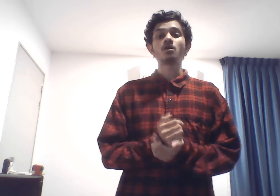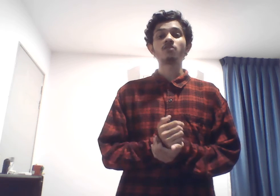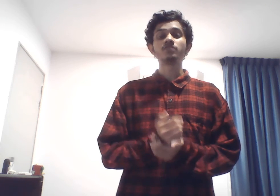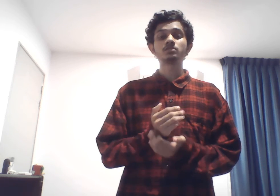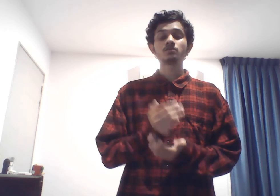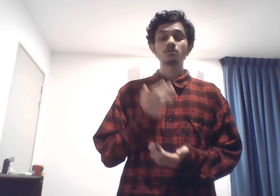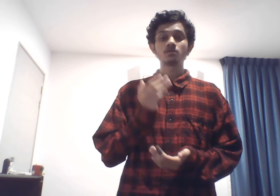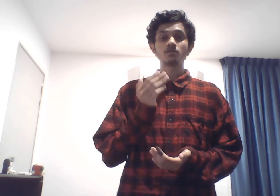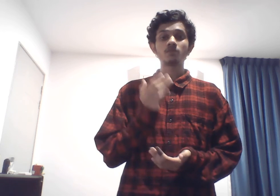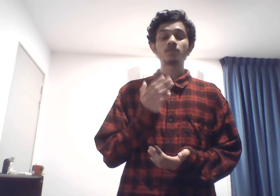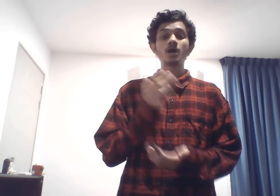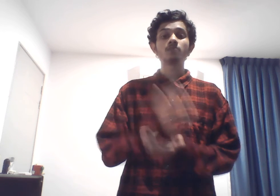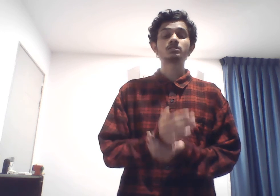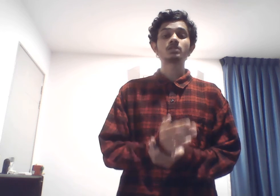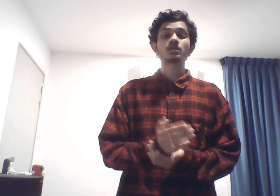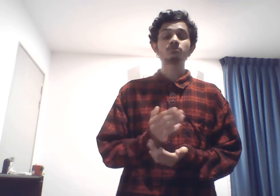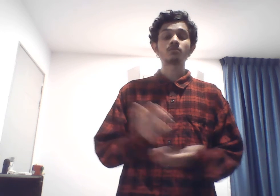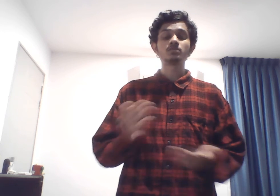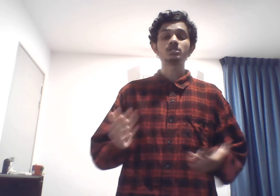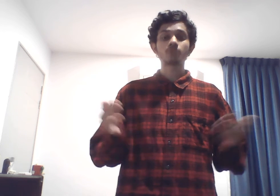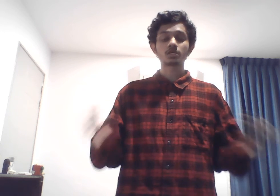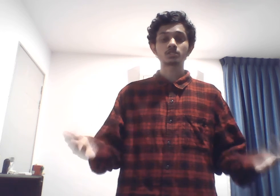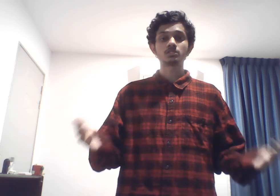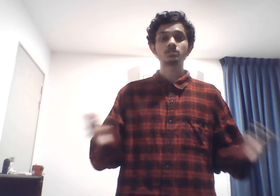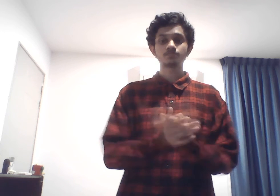of the harms that comes from these practices.